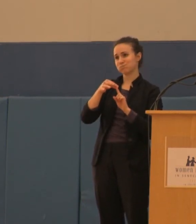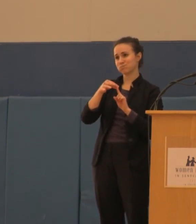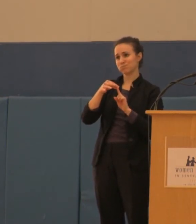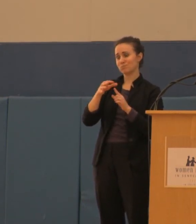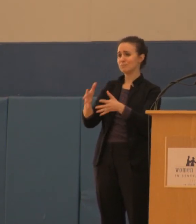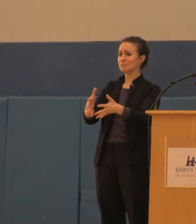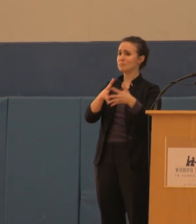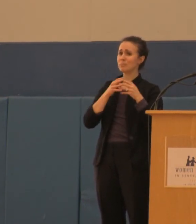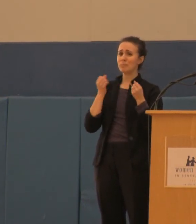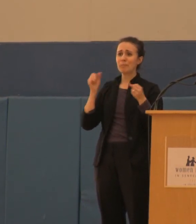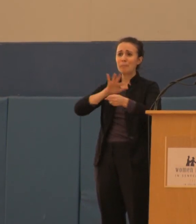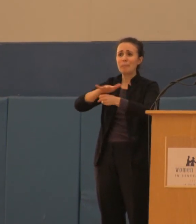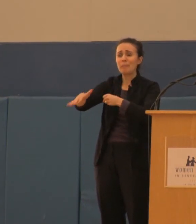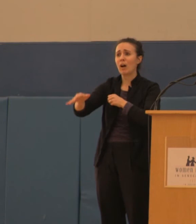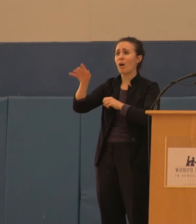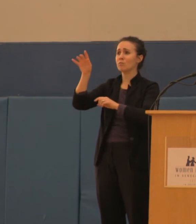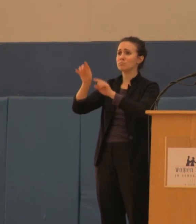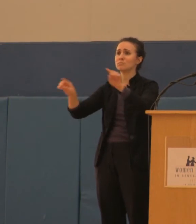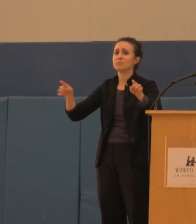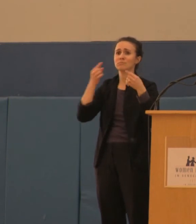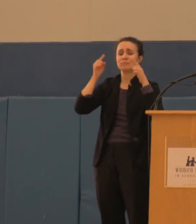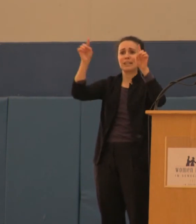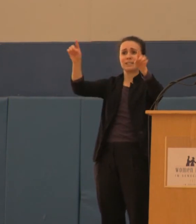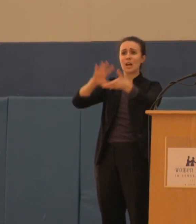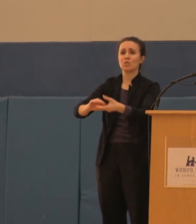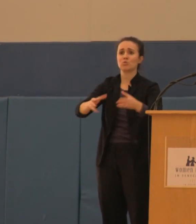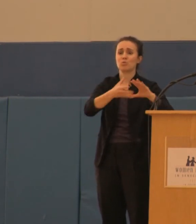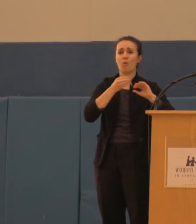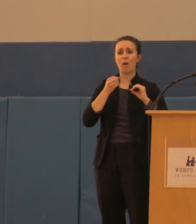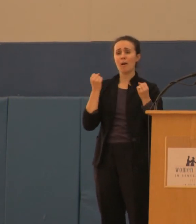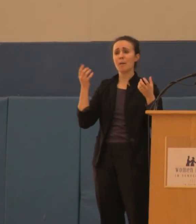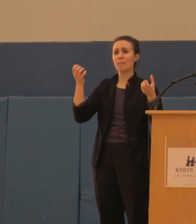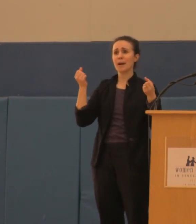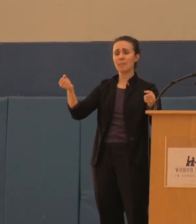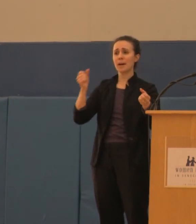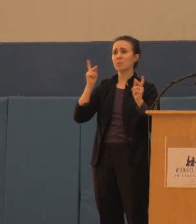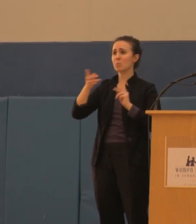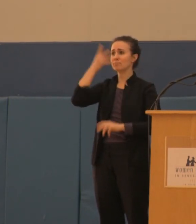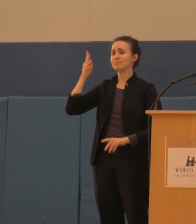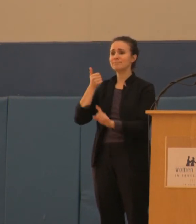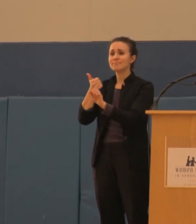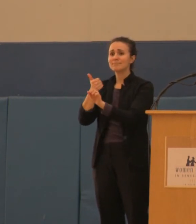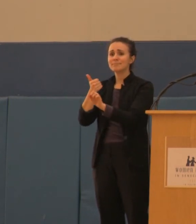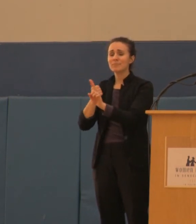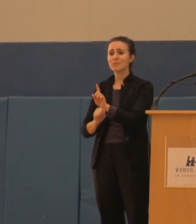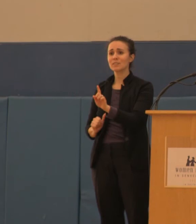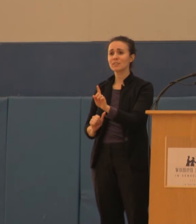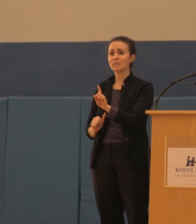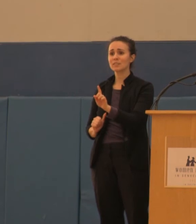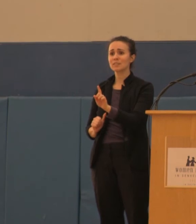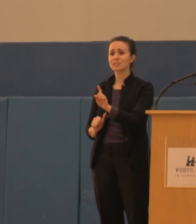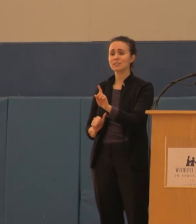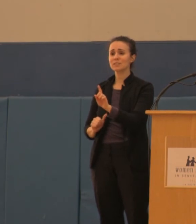America is filled with success stories from millions of immigrants who are productive